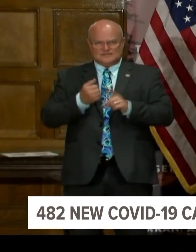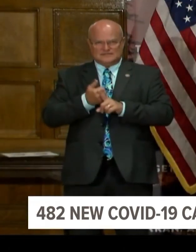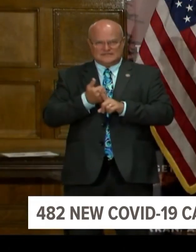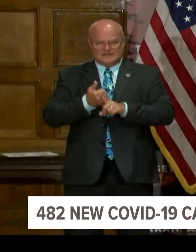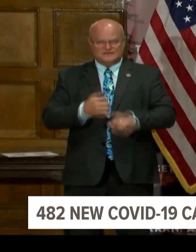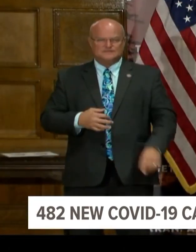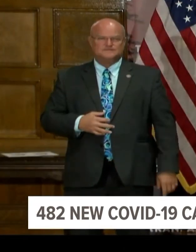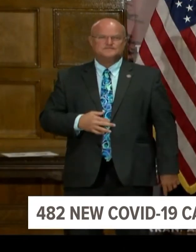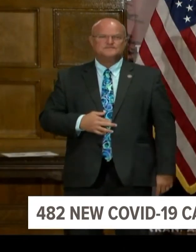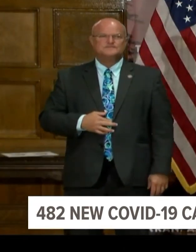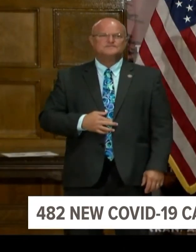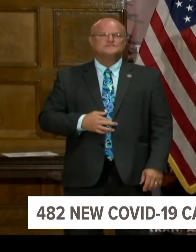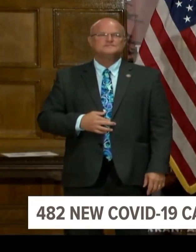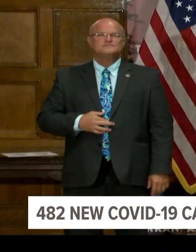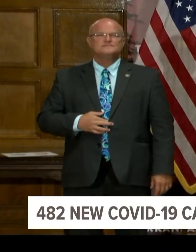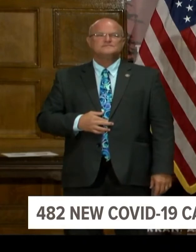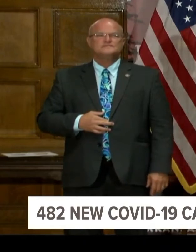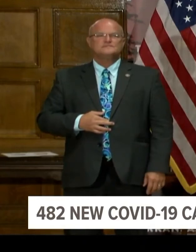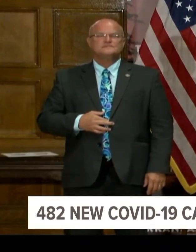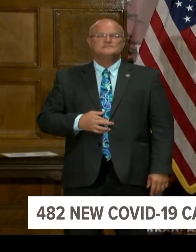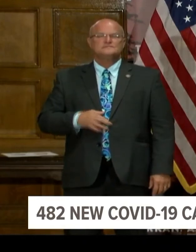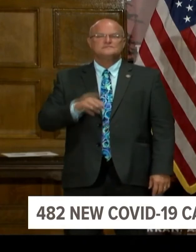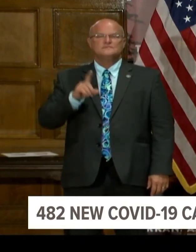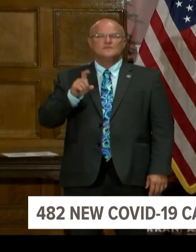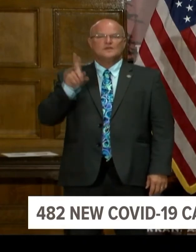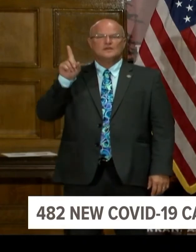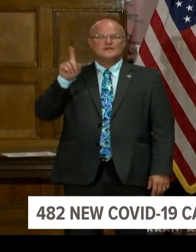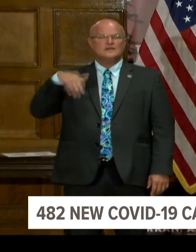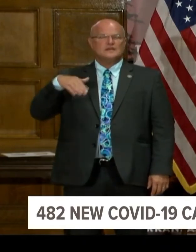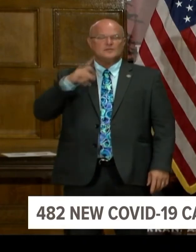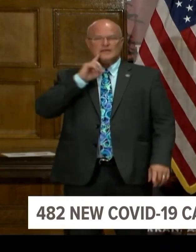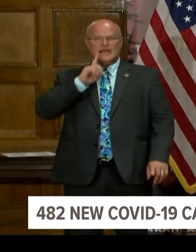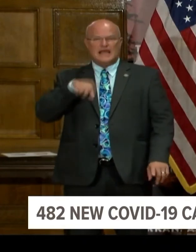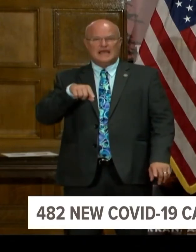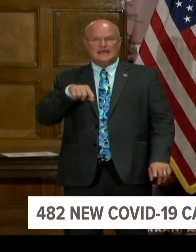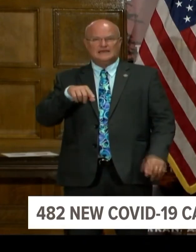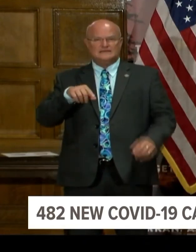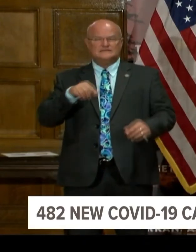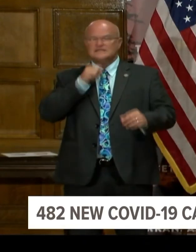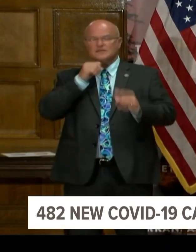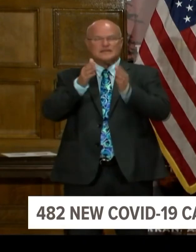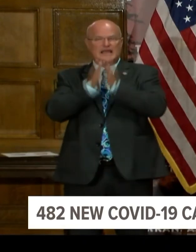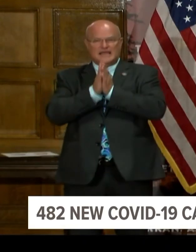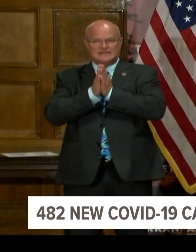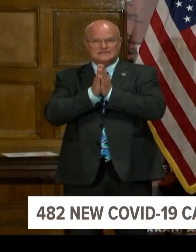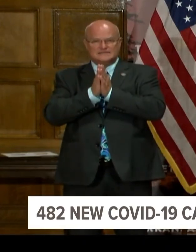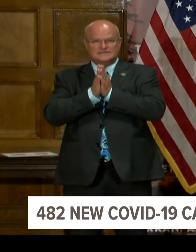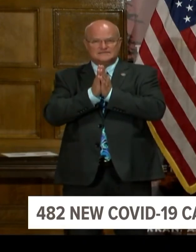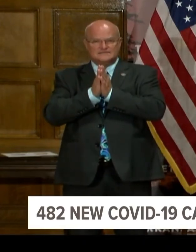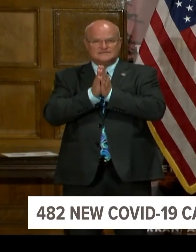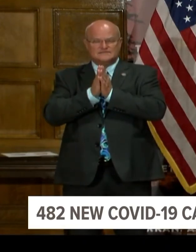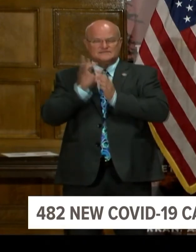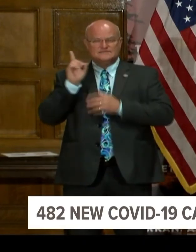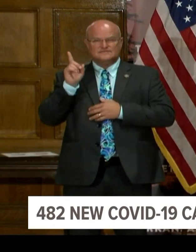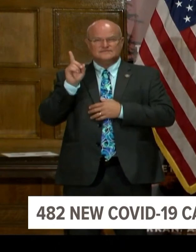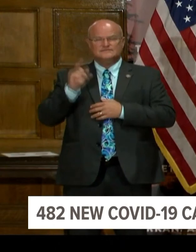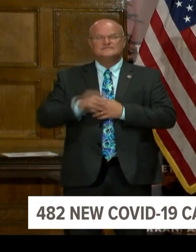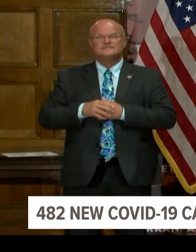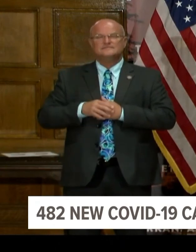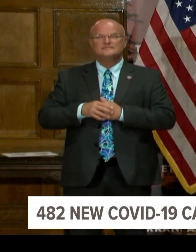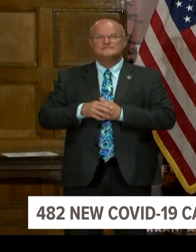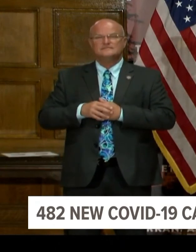Is there a question remotely that has not been asked, or that an individual has not asked a question